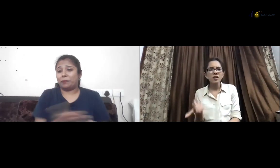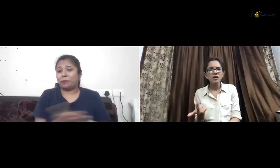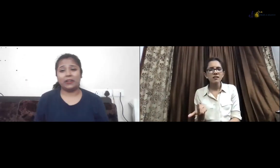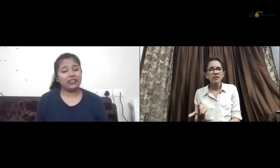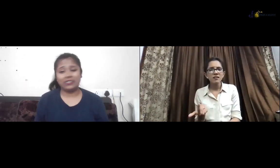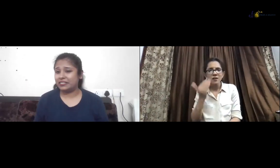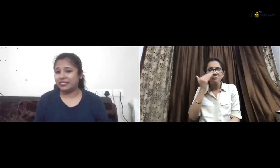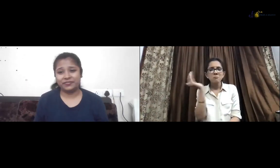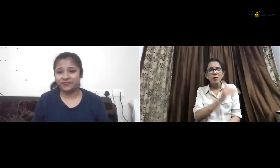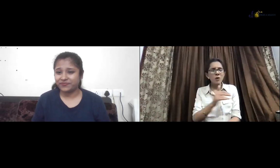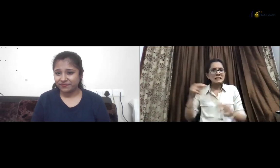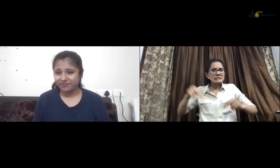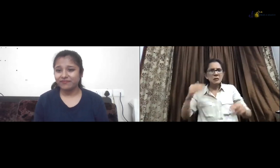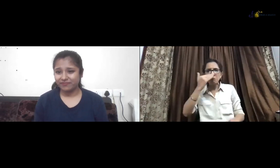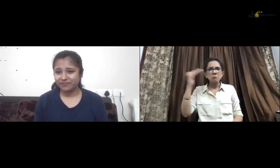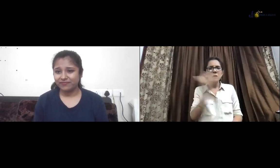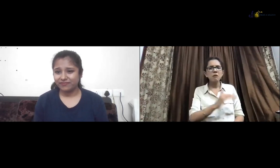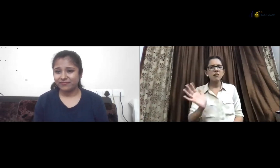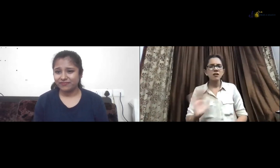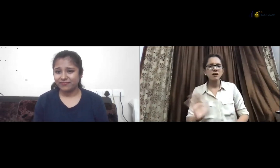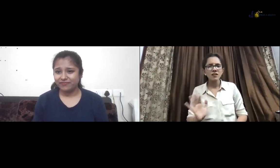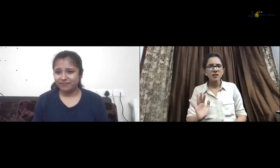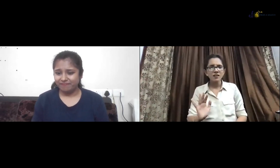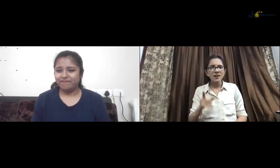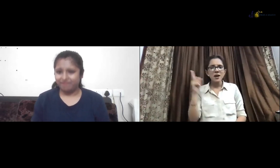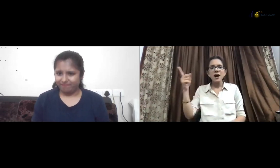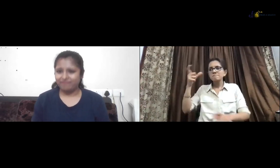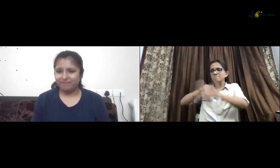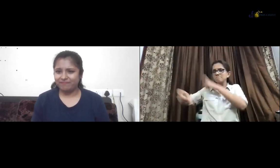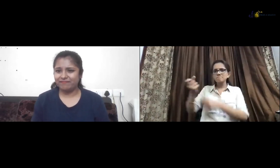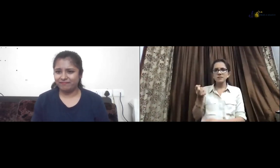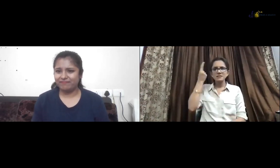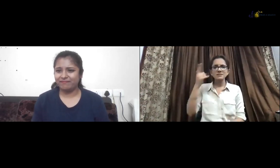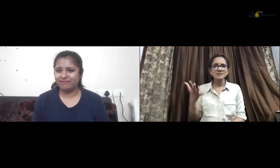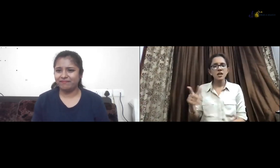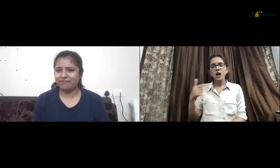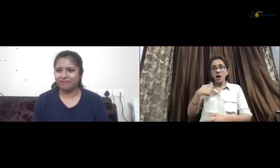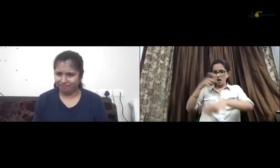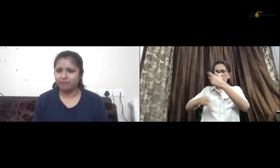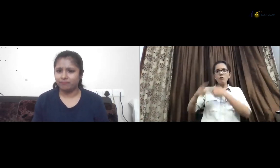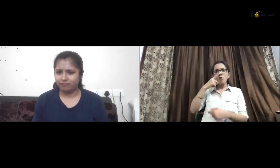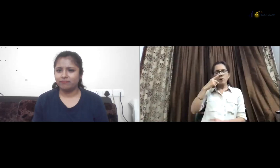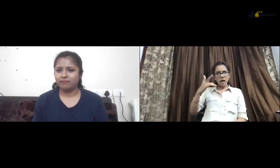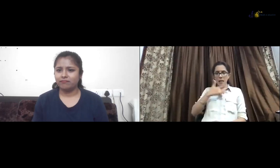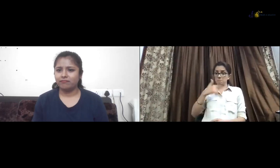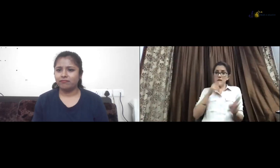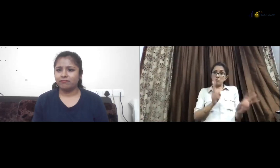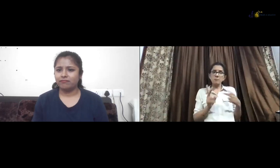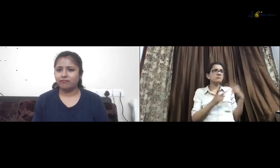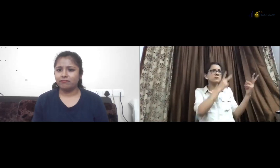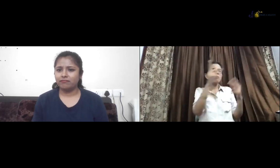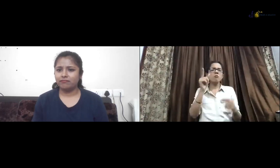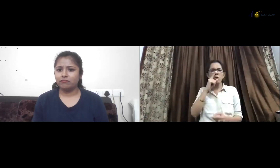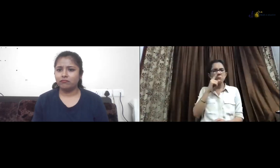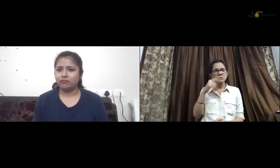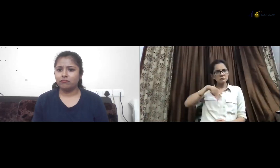you think about it? Mocking back? Why are we mocking girls? We don't need to mock them. If you